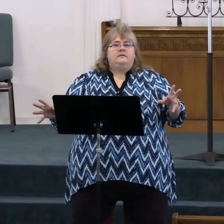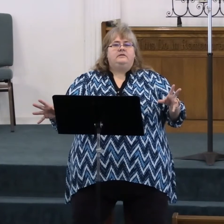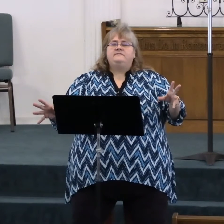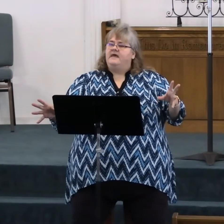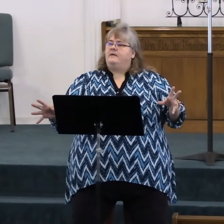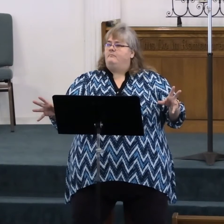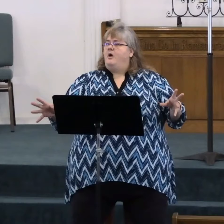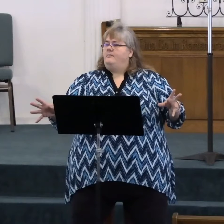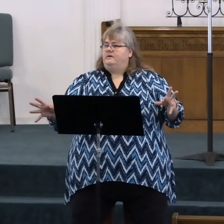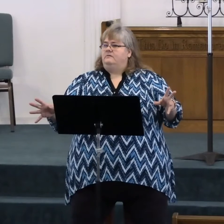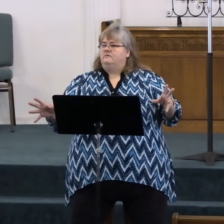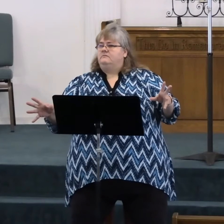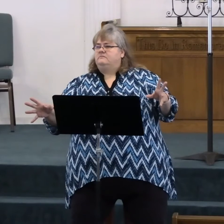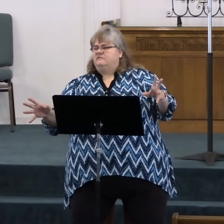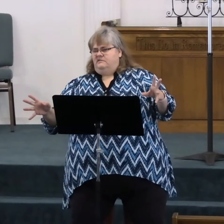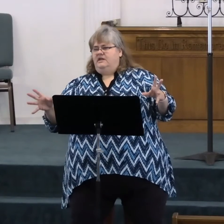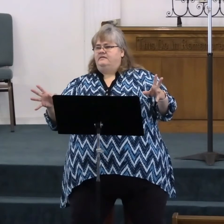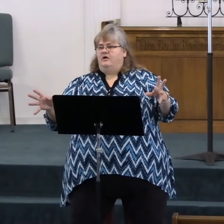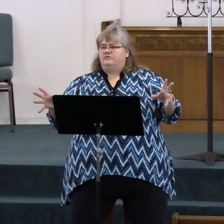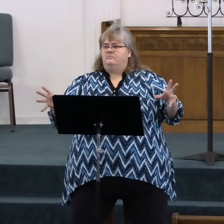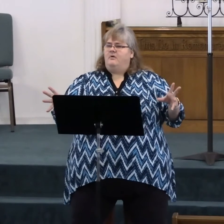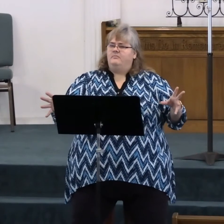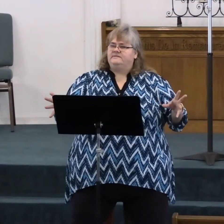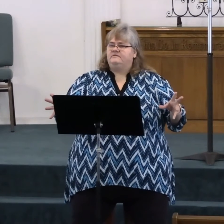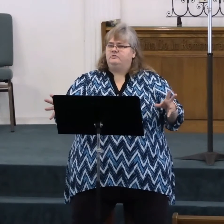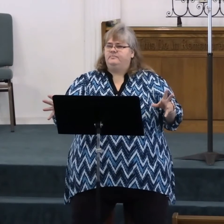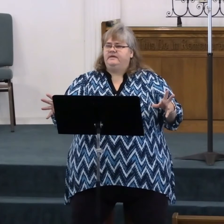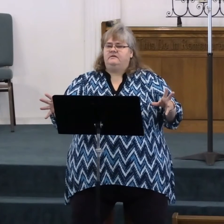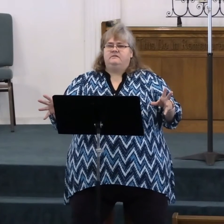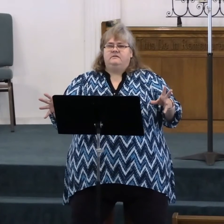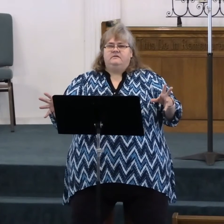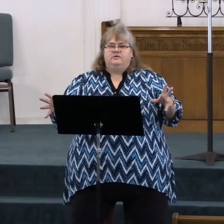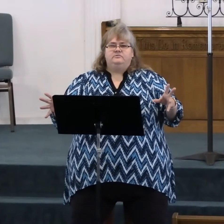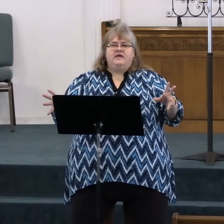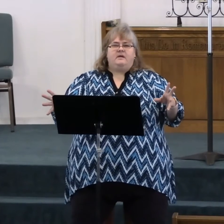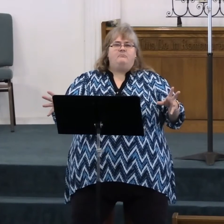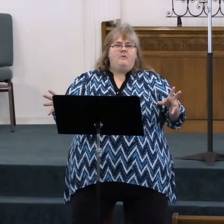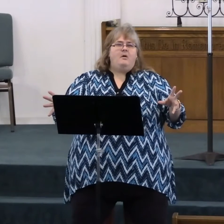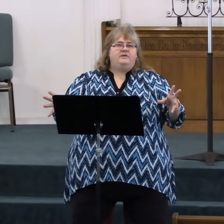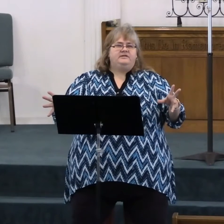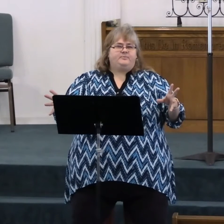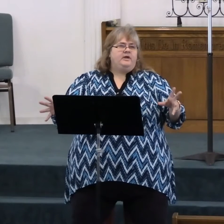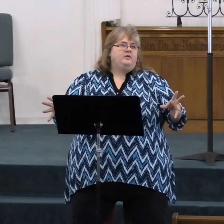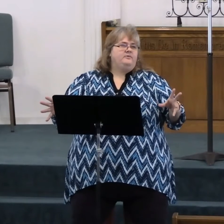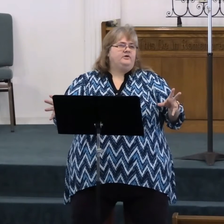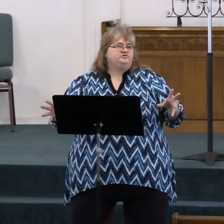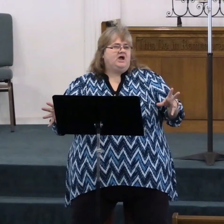you take a mama. Can I talk to mamas a little bit? You take a mama that's praying over their